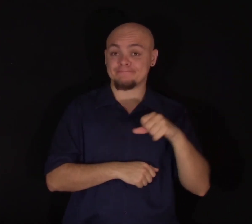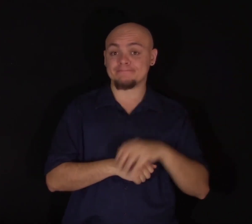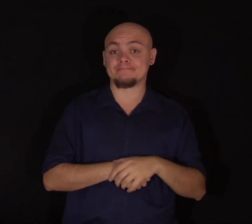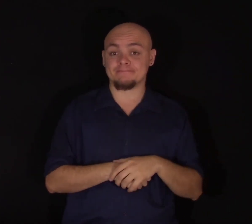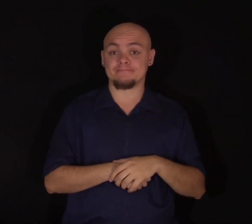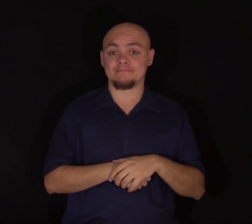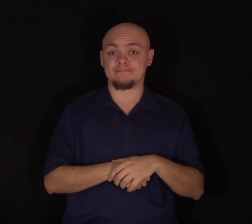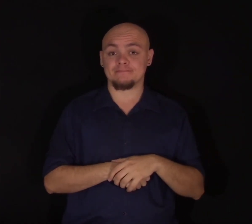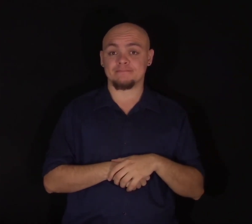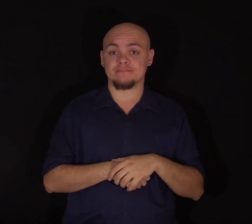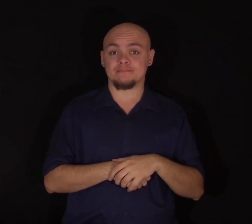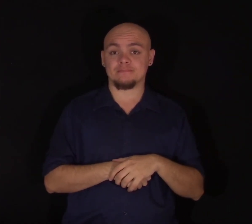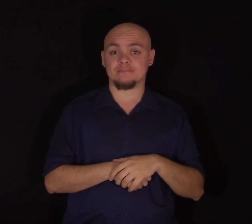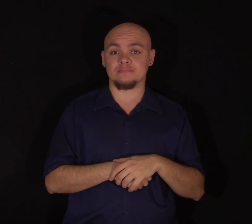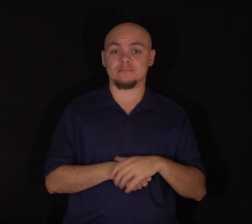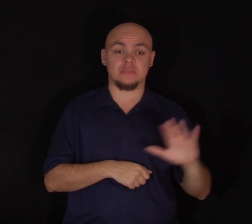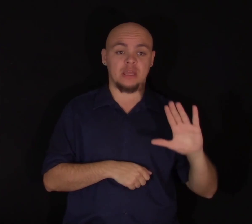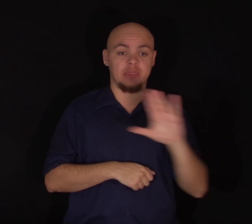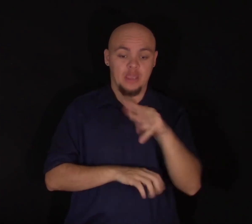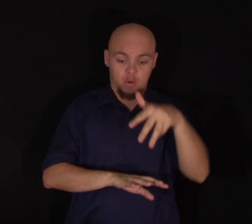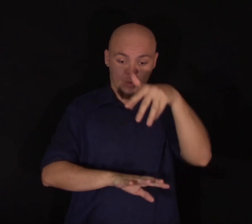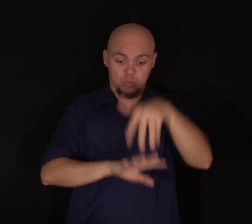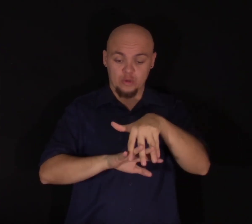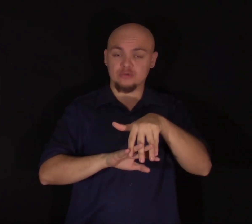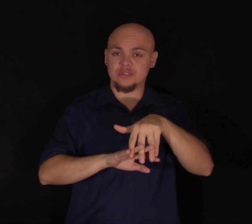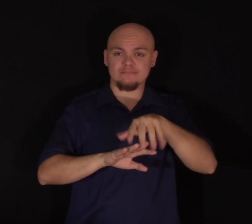And I'm learning about their roots.